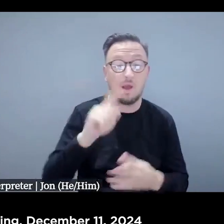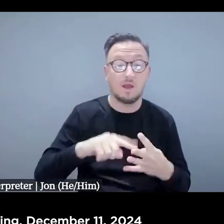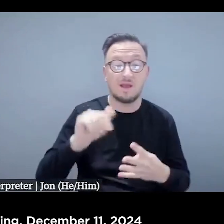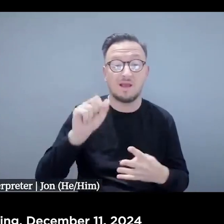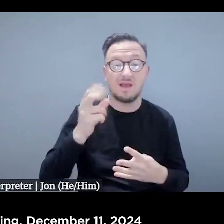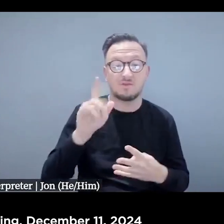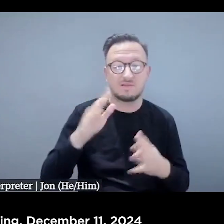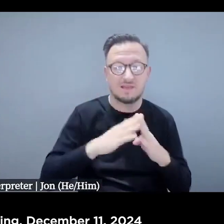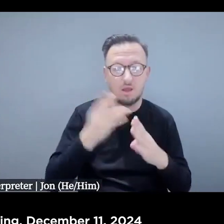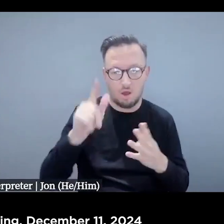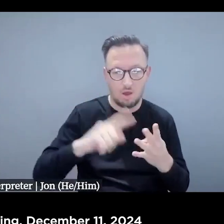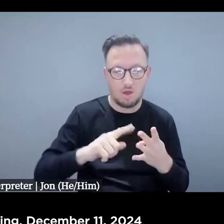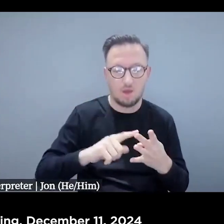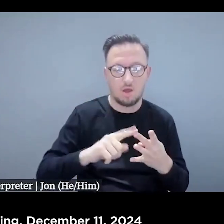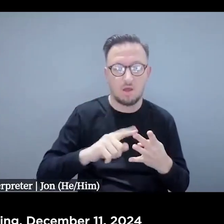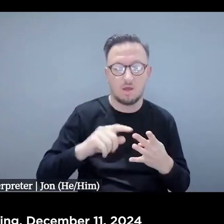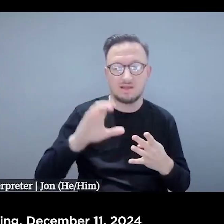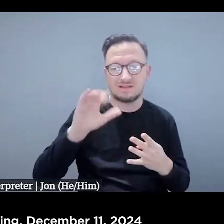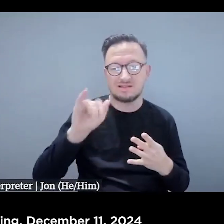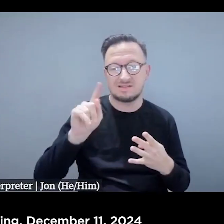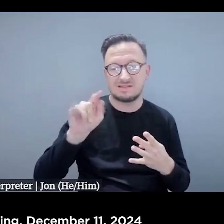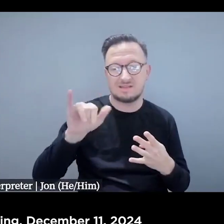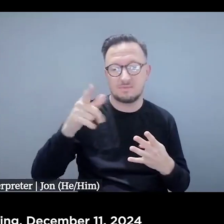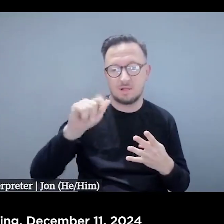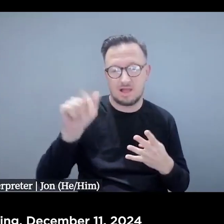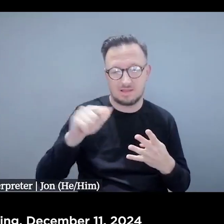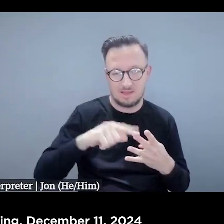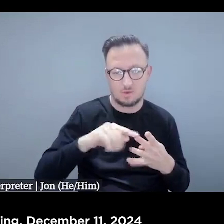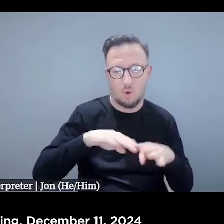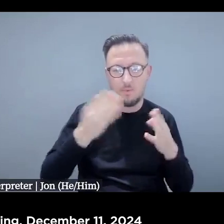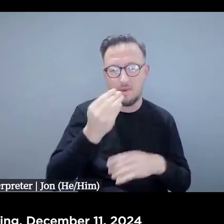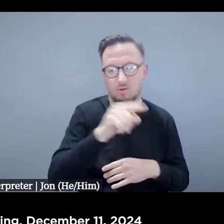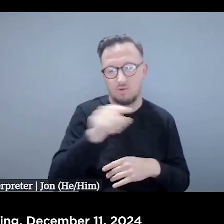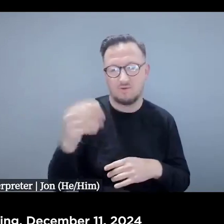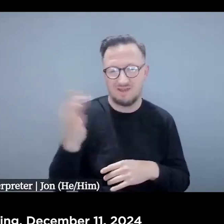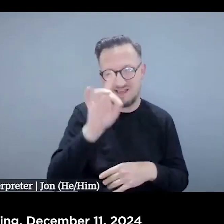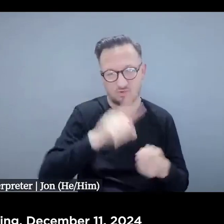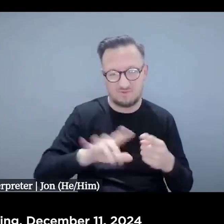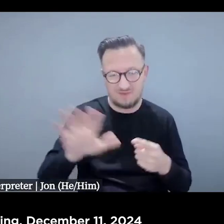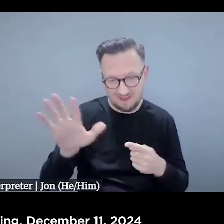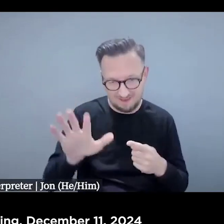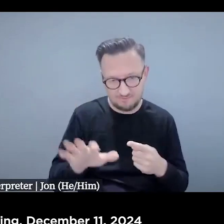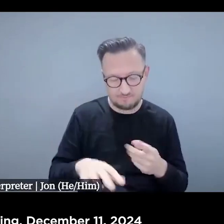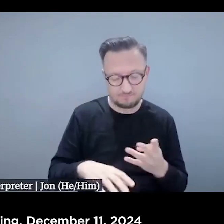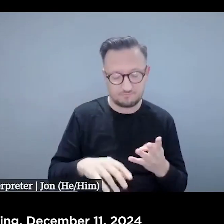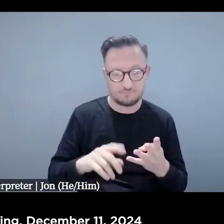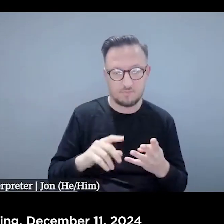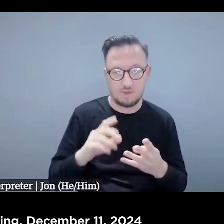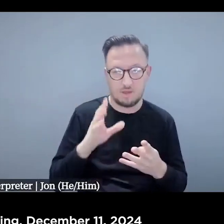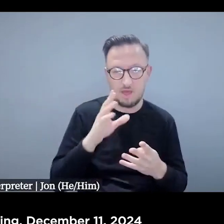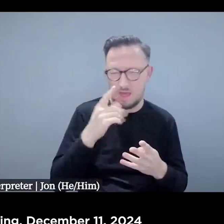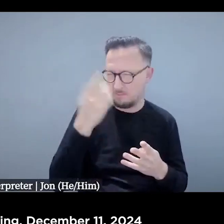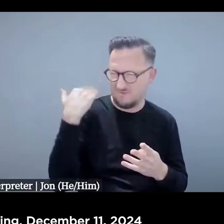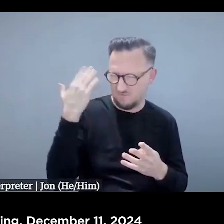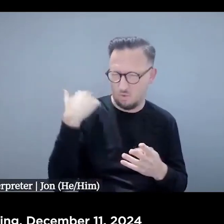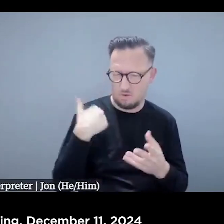Court Plaza, and that's open Monday through Friday from 8 a.m. to 5 p.m. And I think I mentioned this before, but